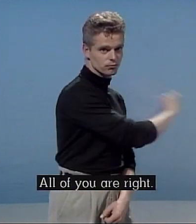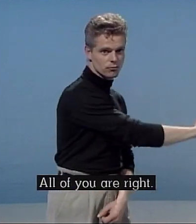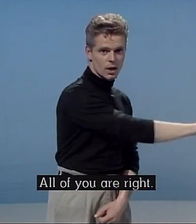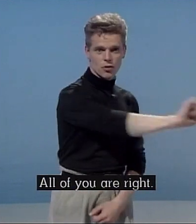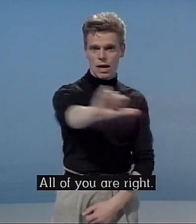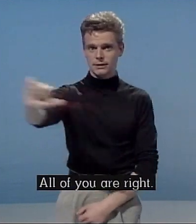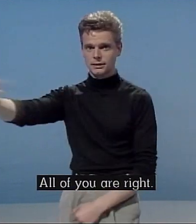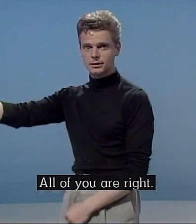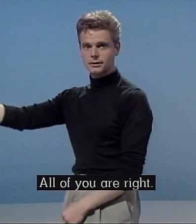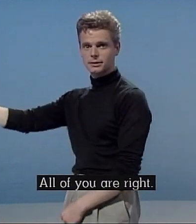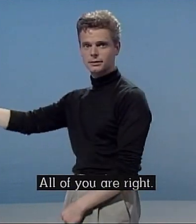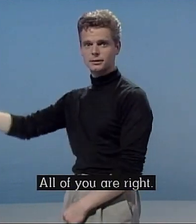All of you are right.